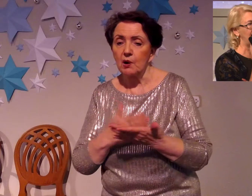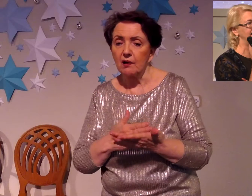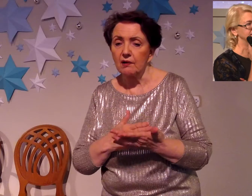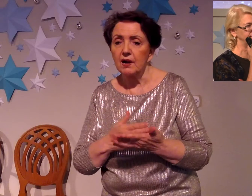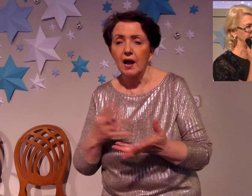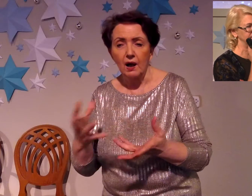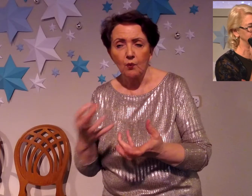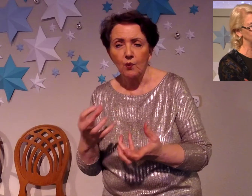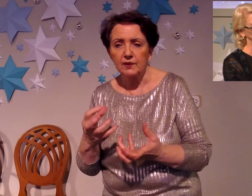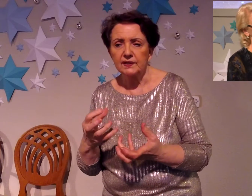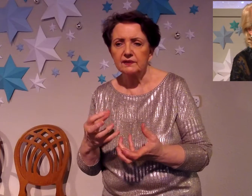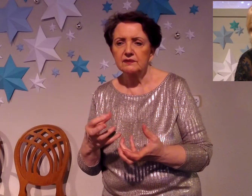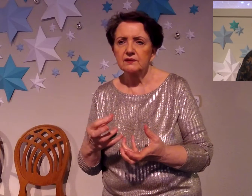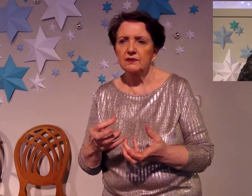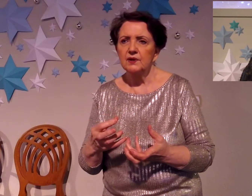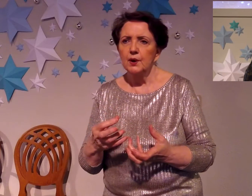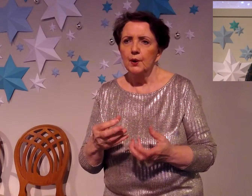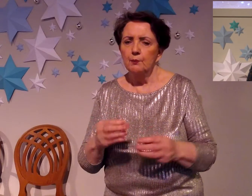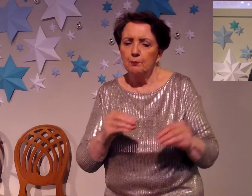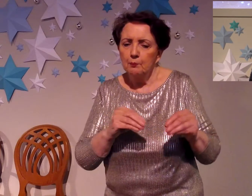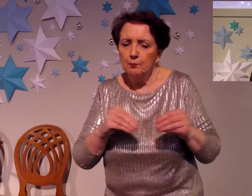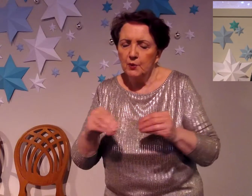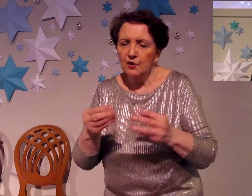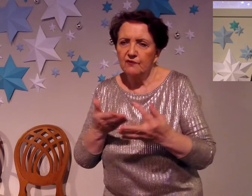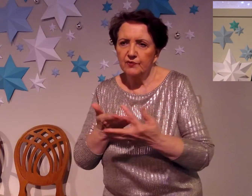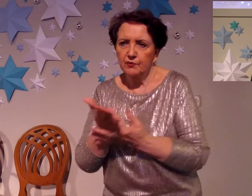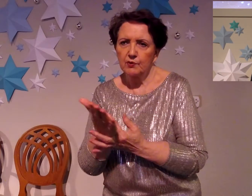wanted to activate to move through this place of